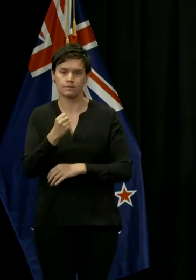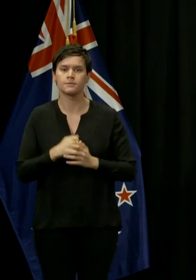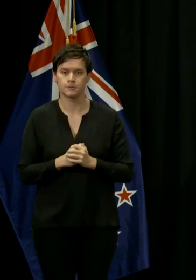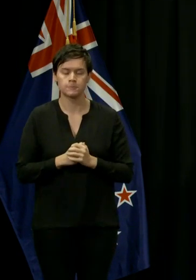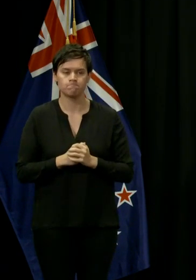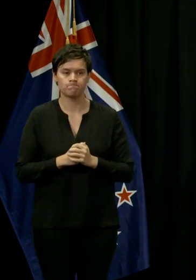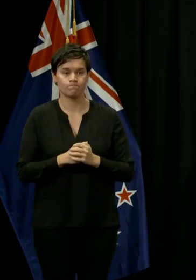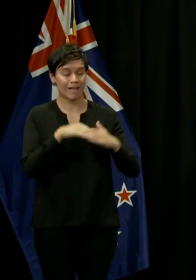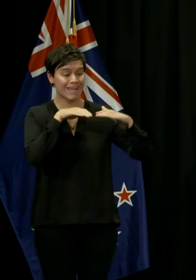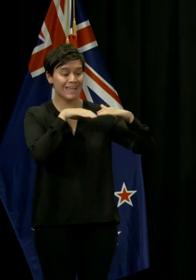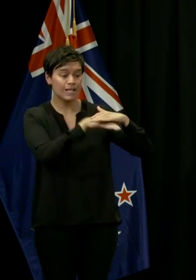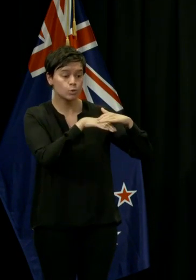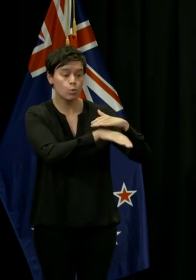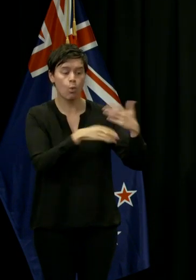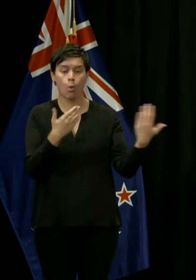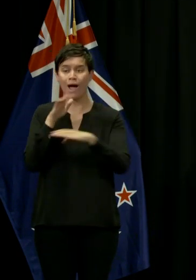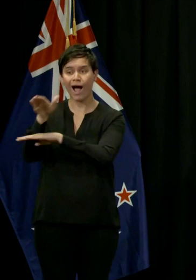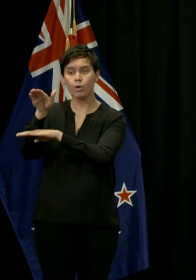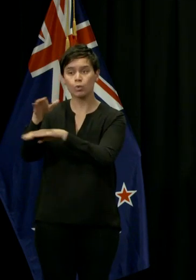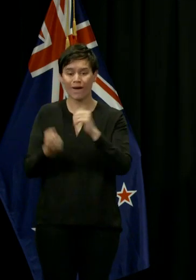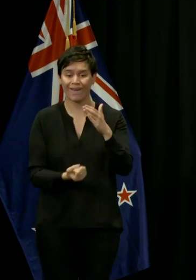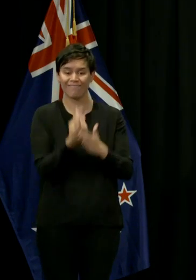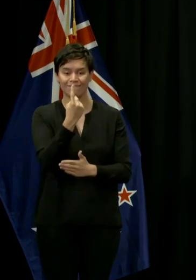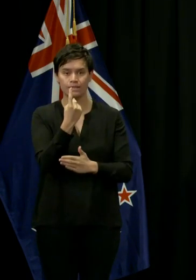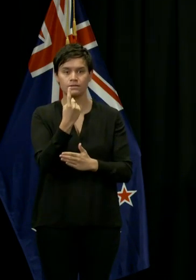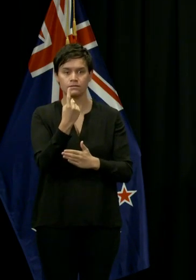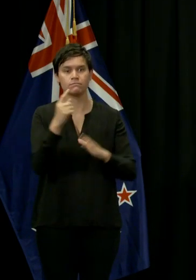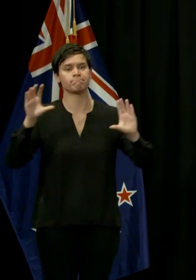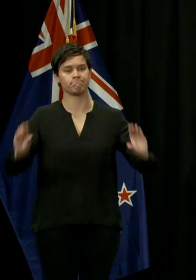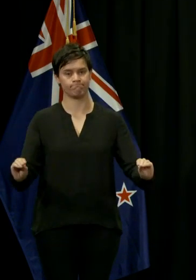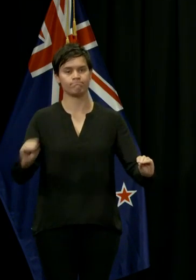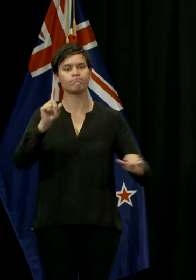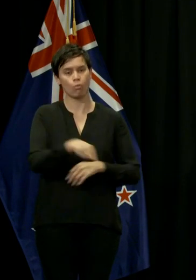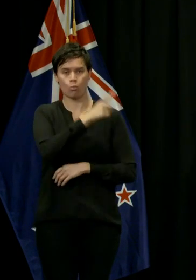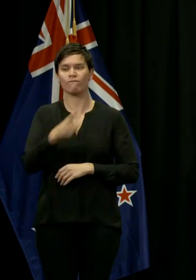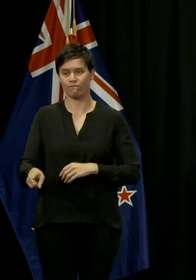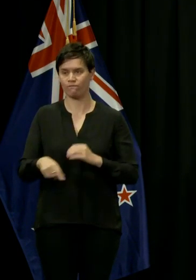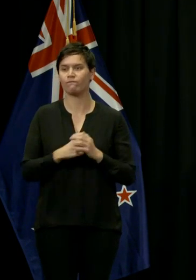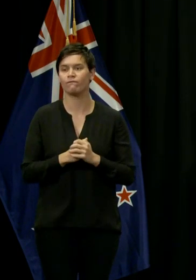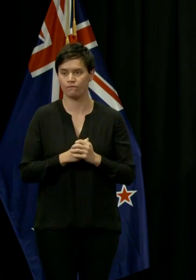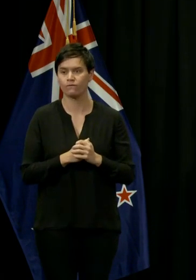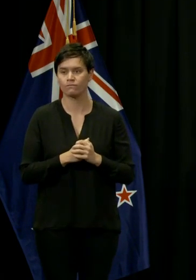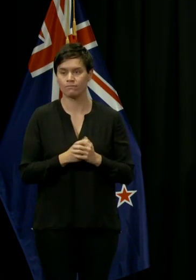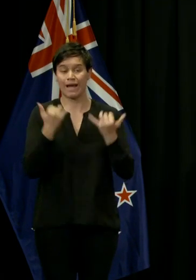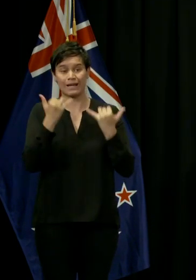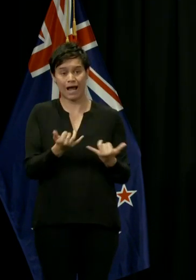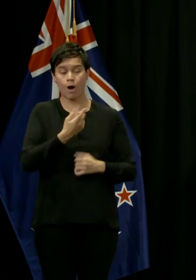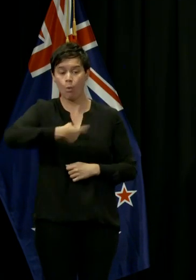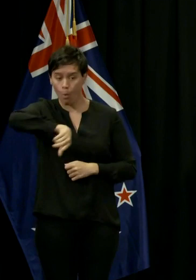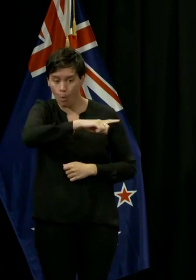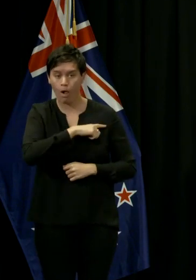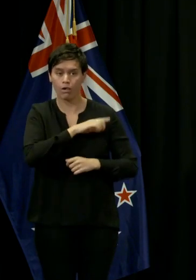All indoor and outdoor events cannot proceed. In short, we are all now preparing